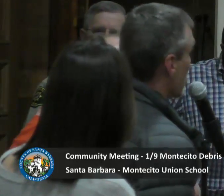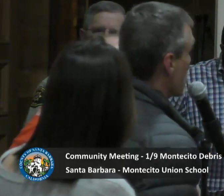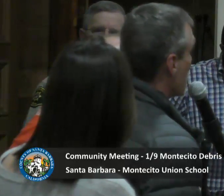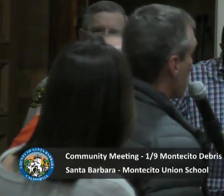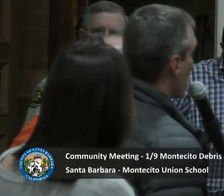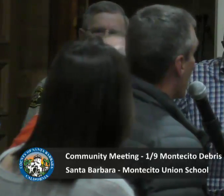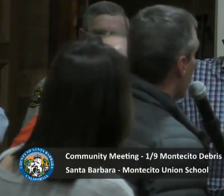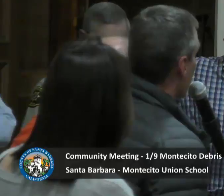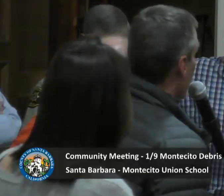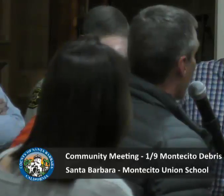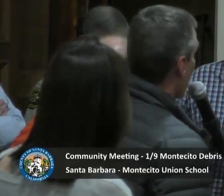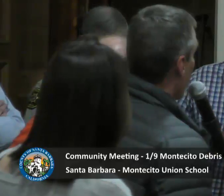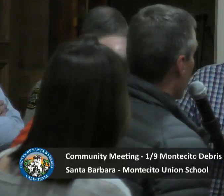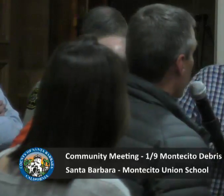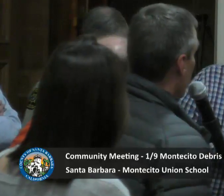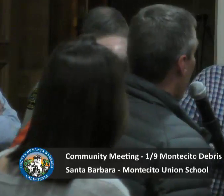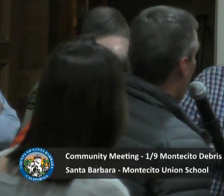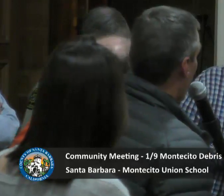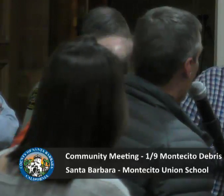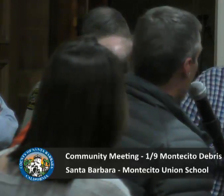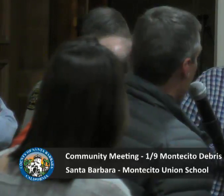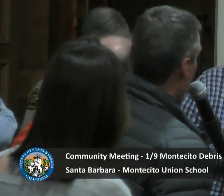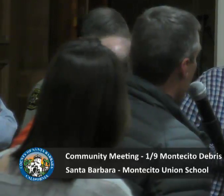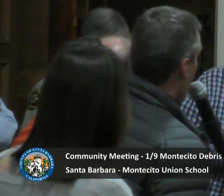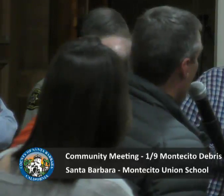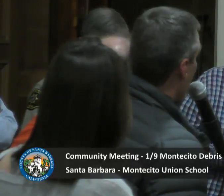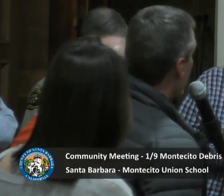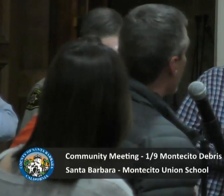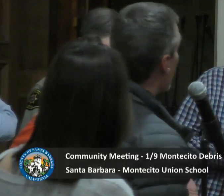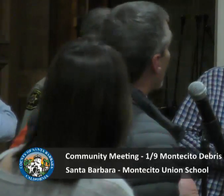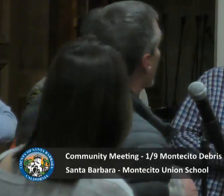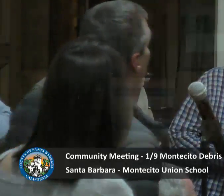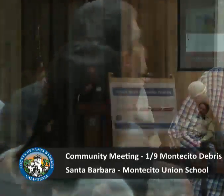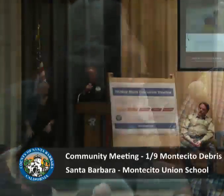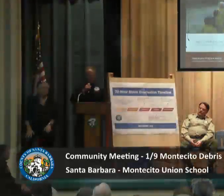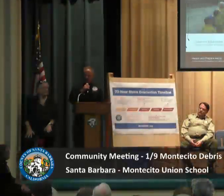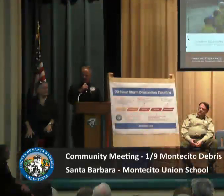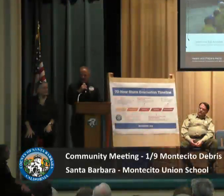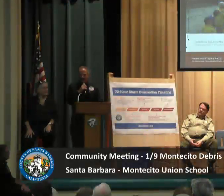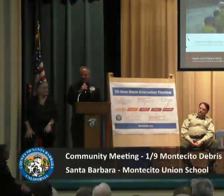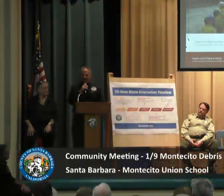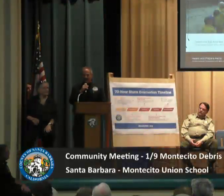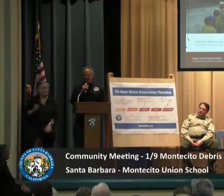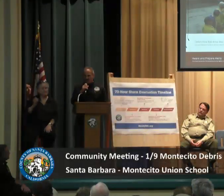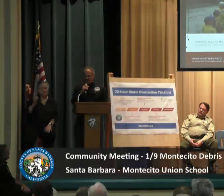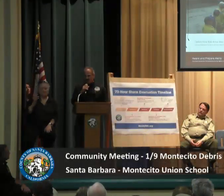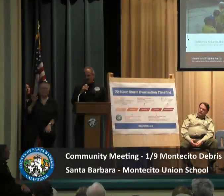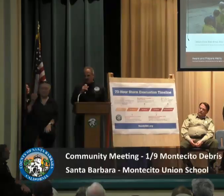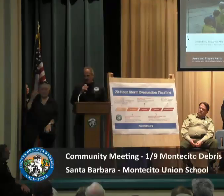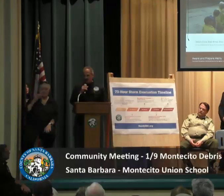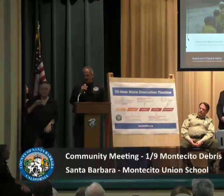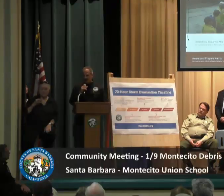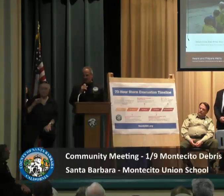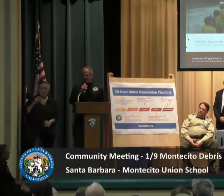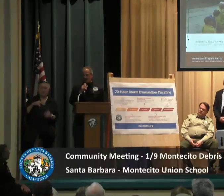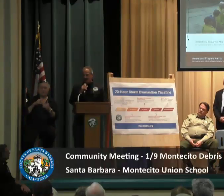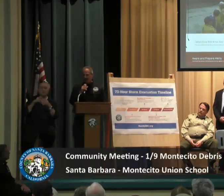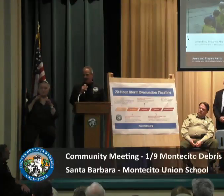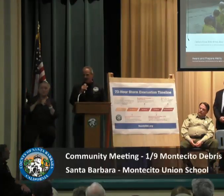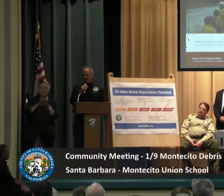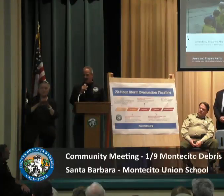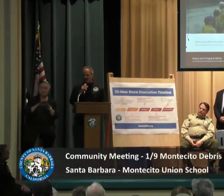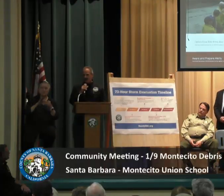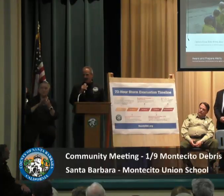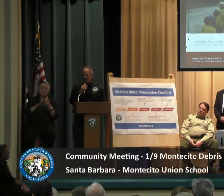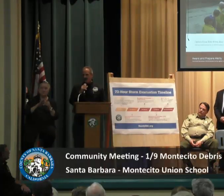that the school close and we not bring our children to school? So the decision on when to close a school